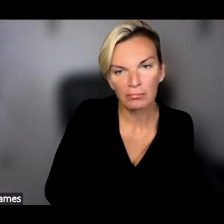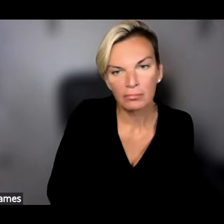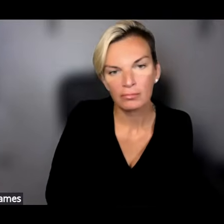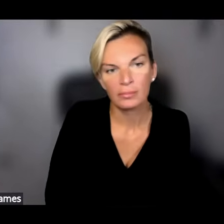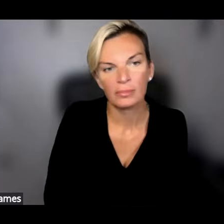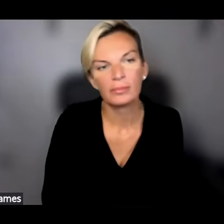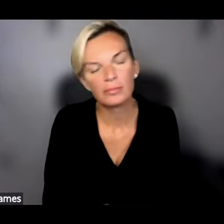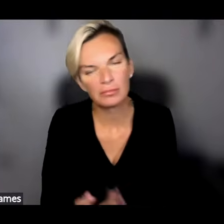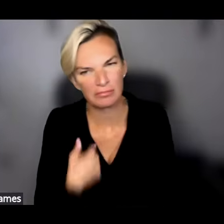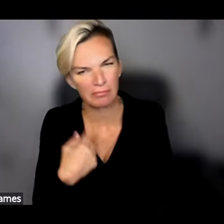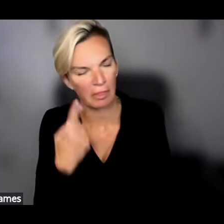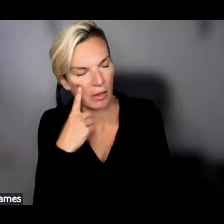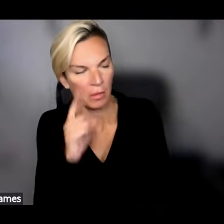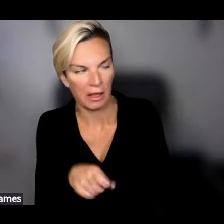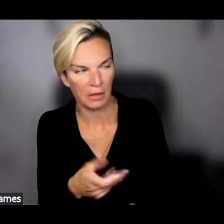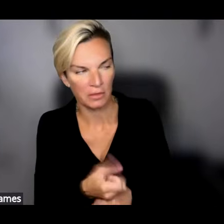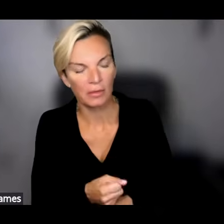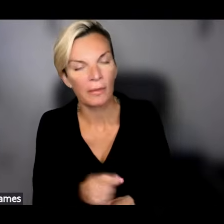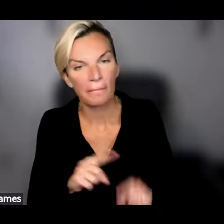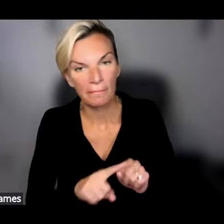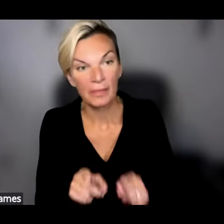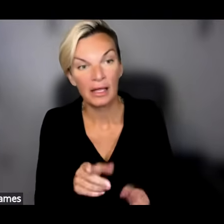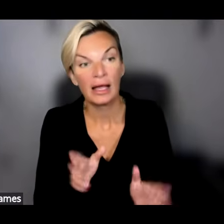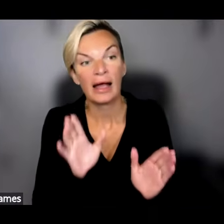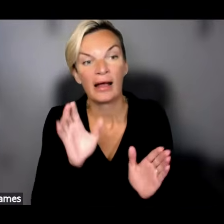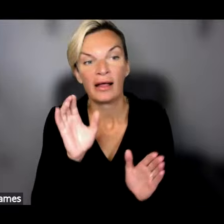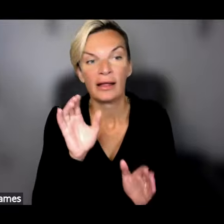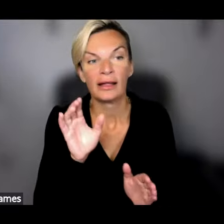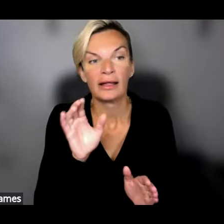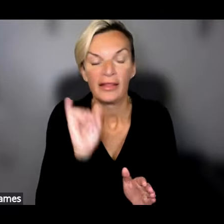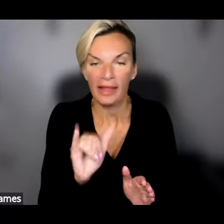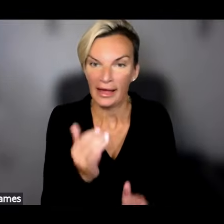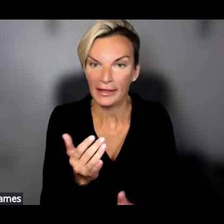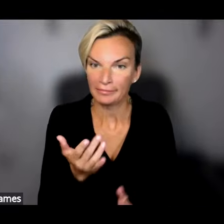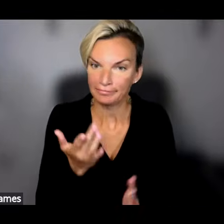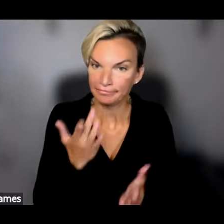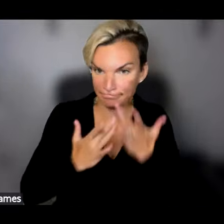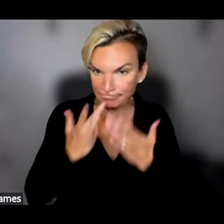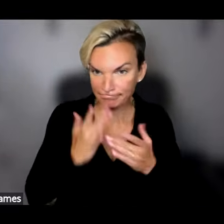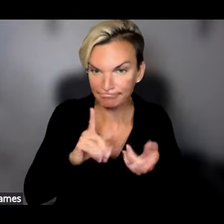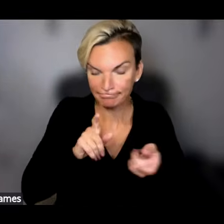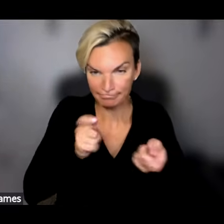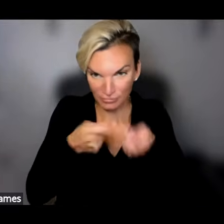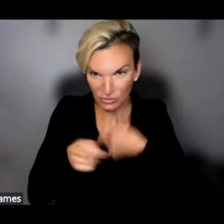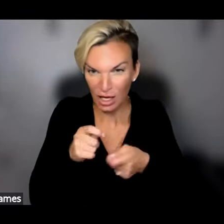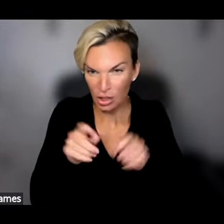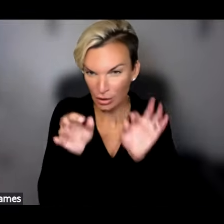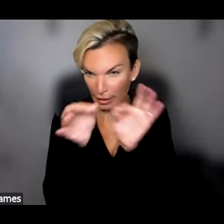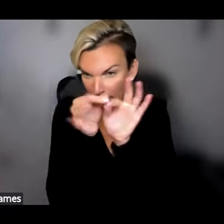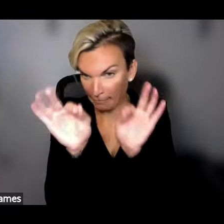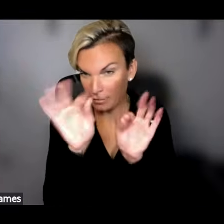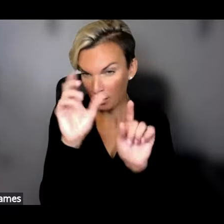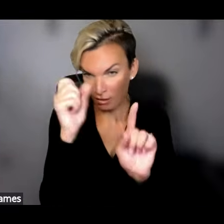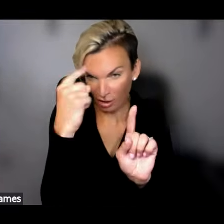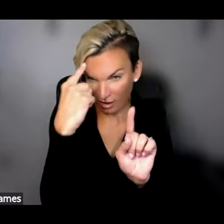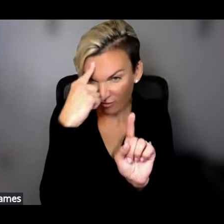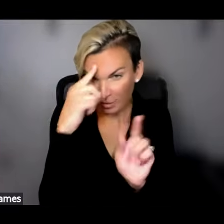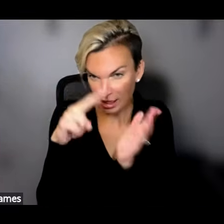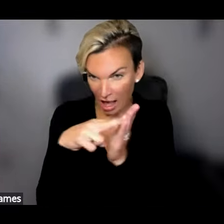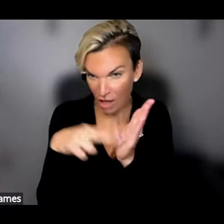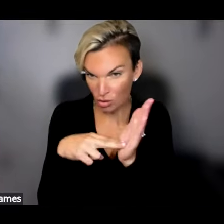that the limited change that we have agreed to, in the caption and government contractors, if we did